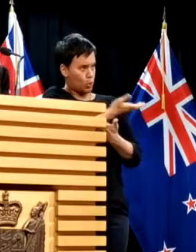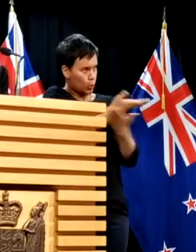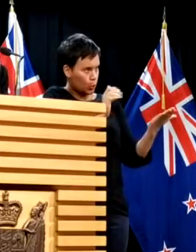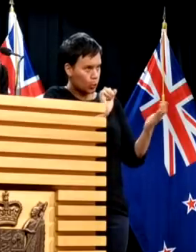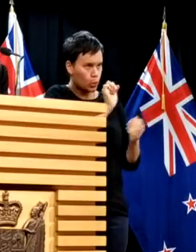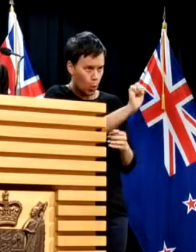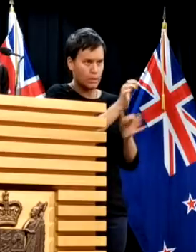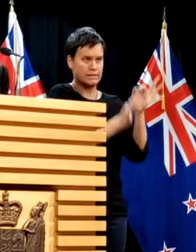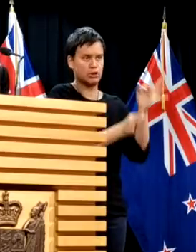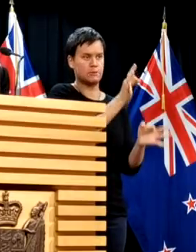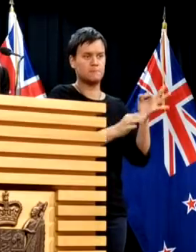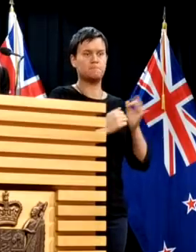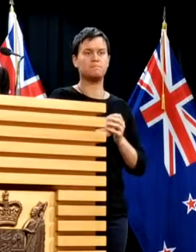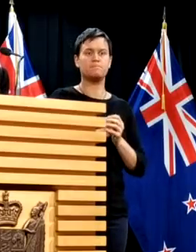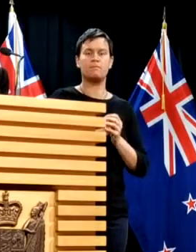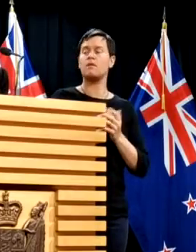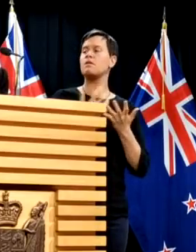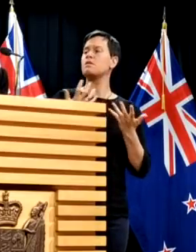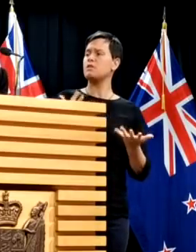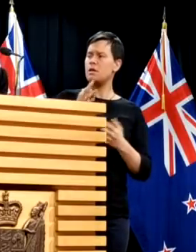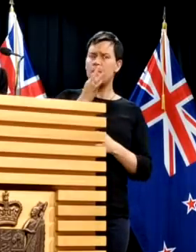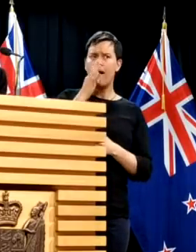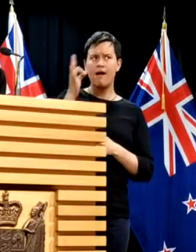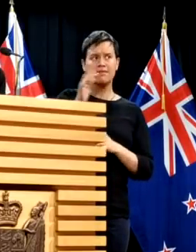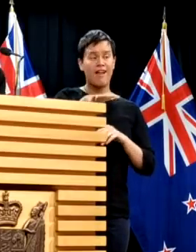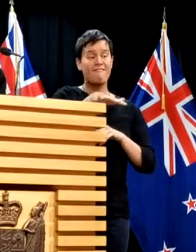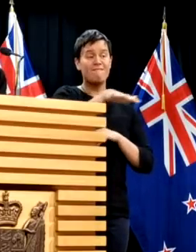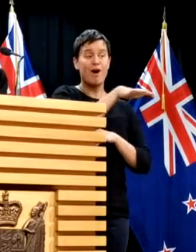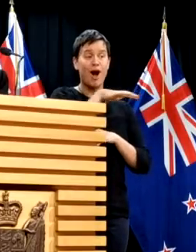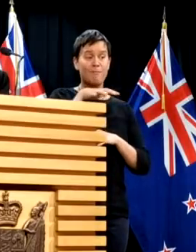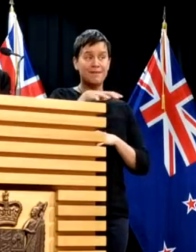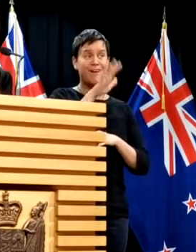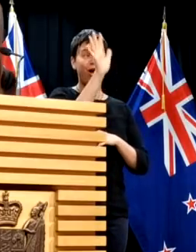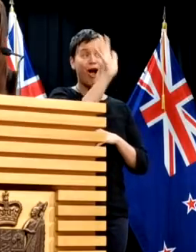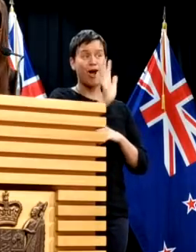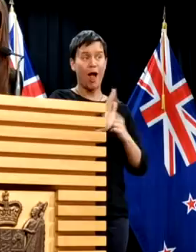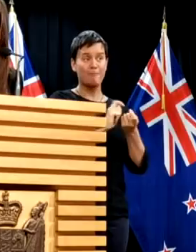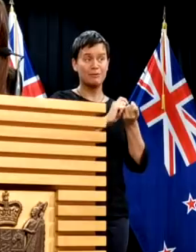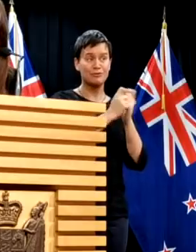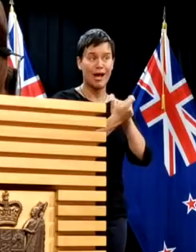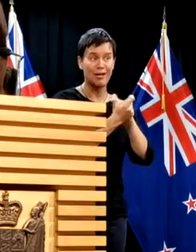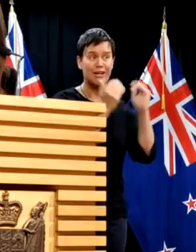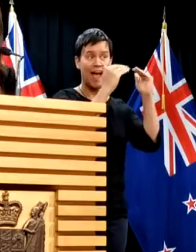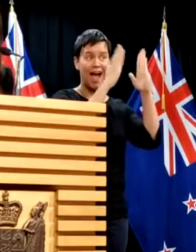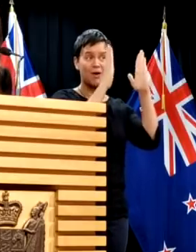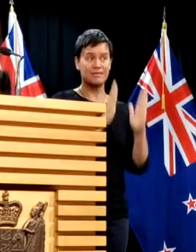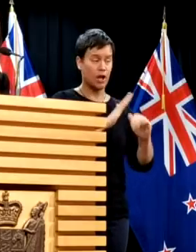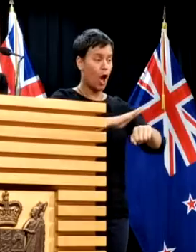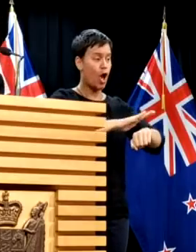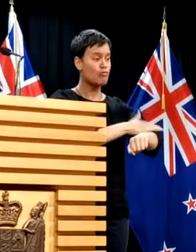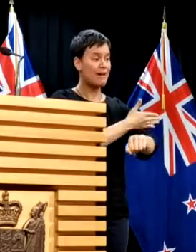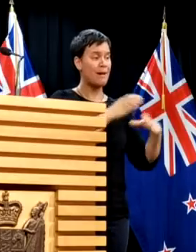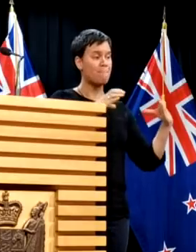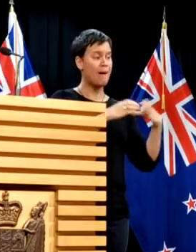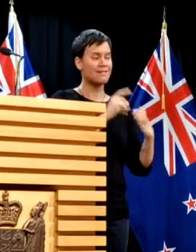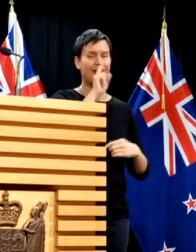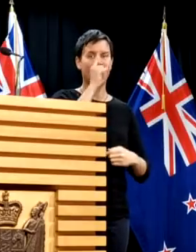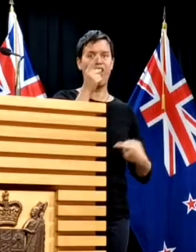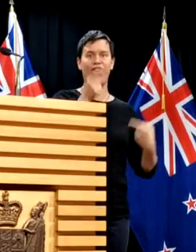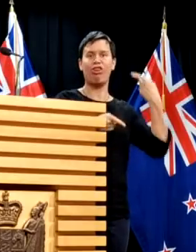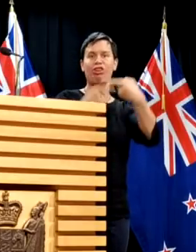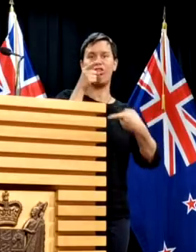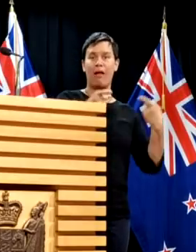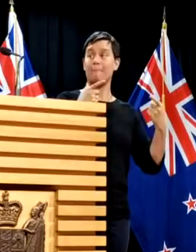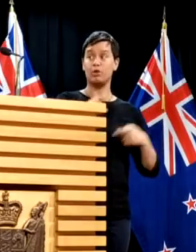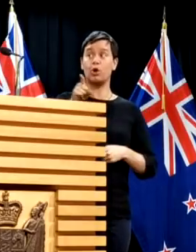Basically the Greens would be able to criticise the government's moves in the environment, climate change and housing. On collective responsibility, they wouldn't obviously be able